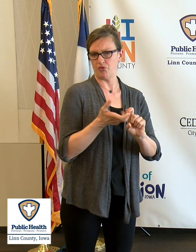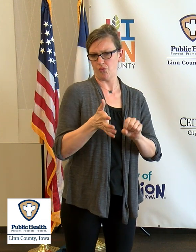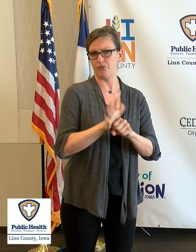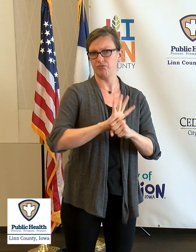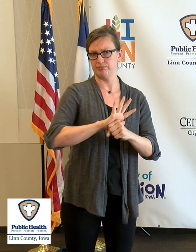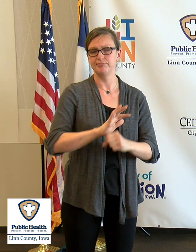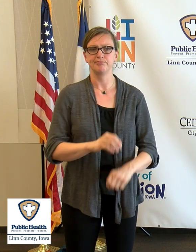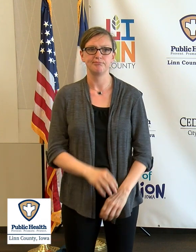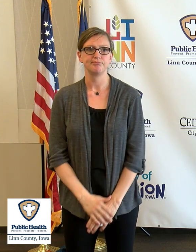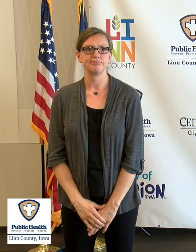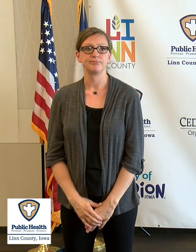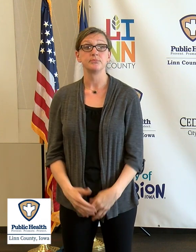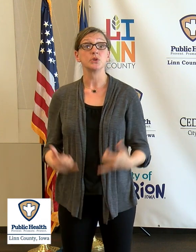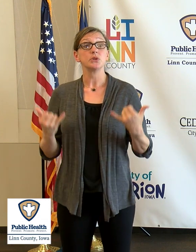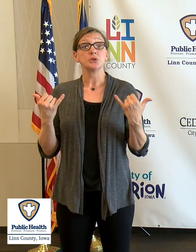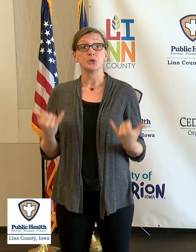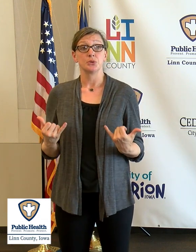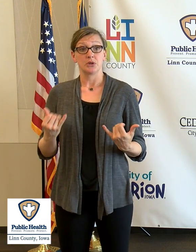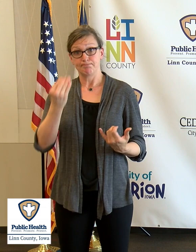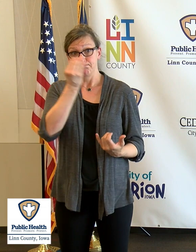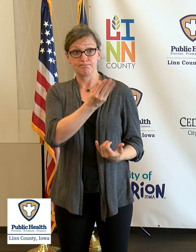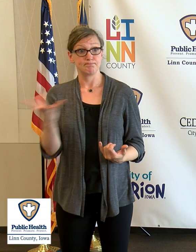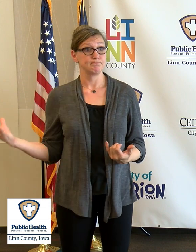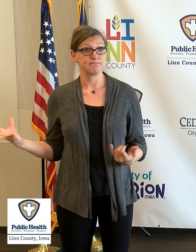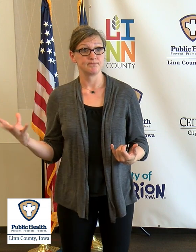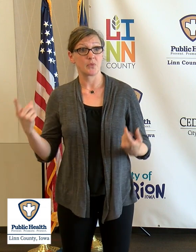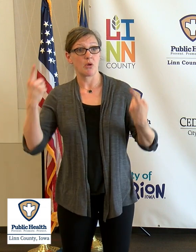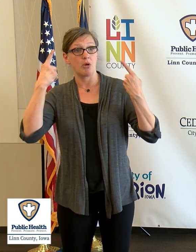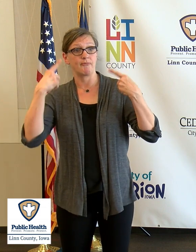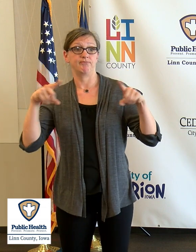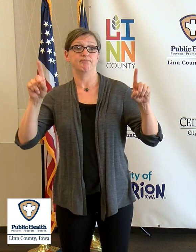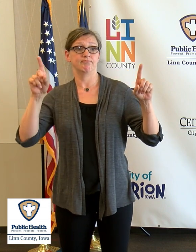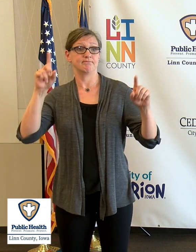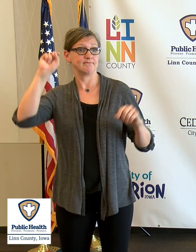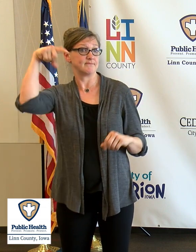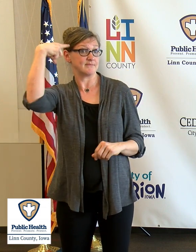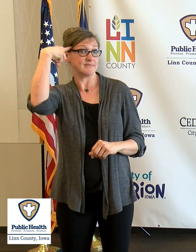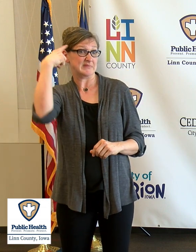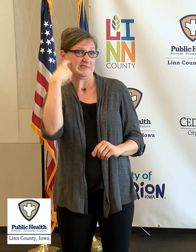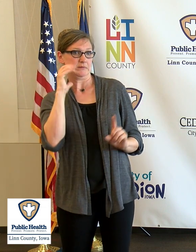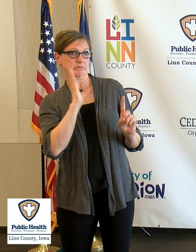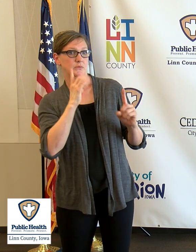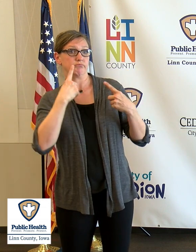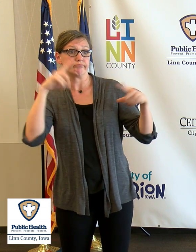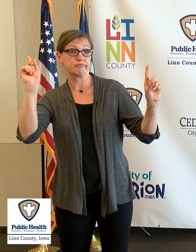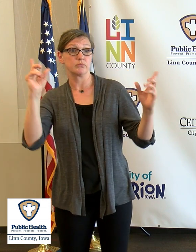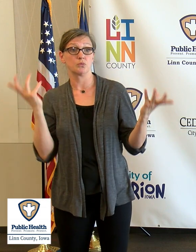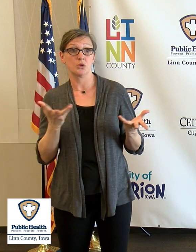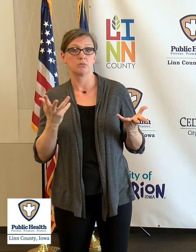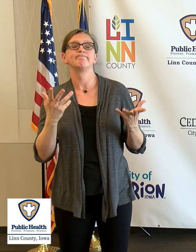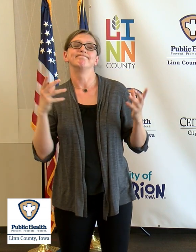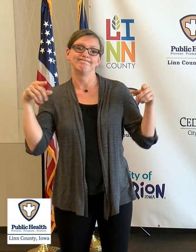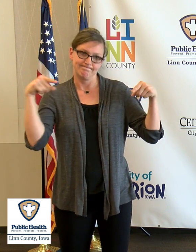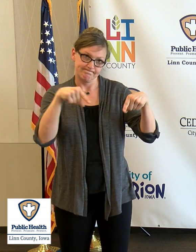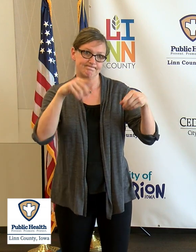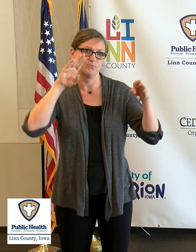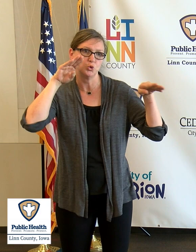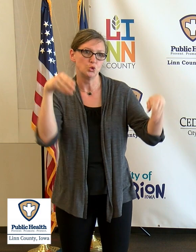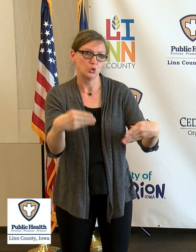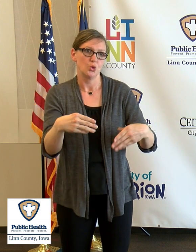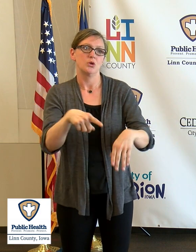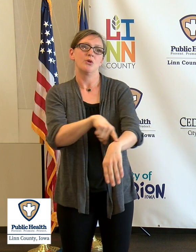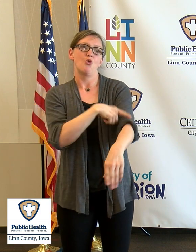Today, the governor announced a third outbreak at a long-term care facility. Manor Care Health Services in